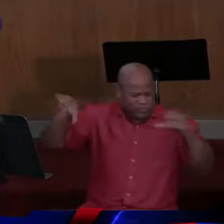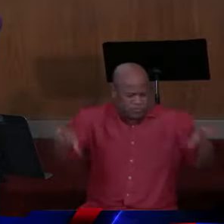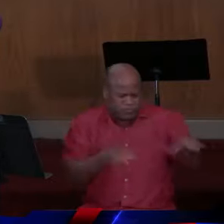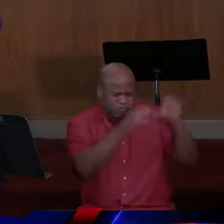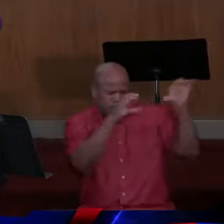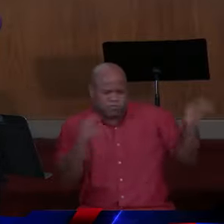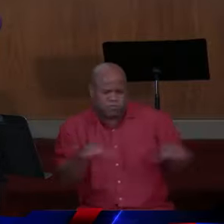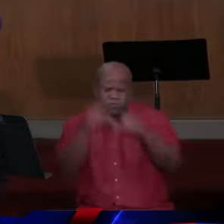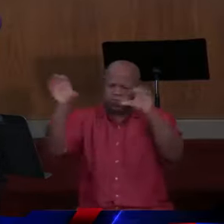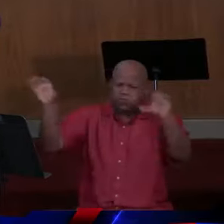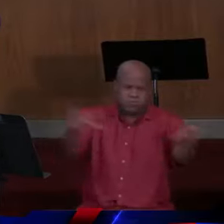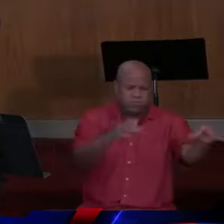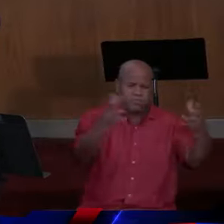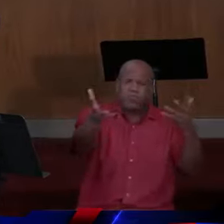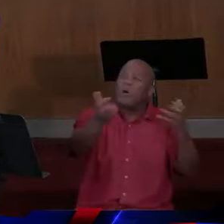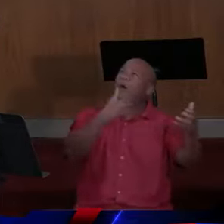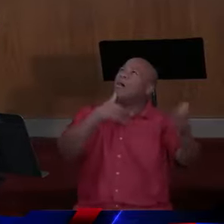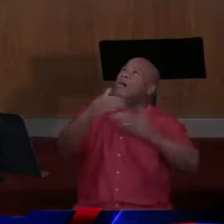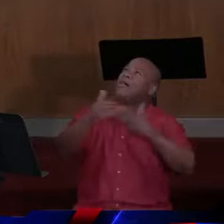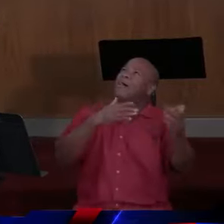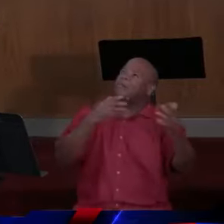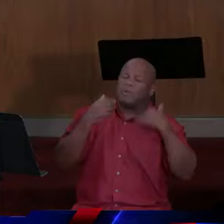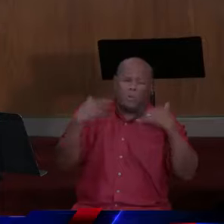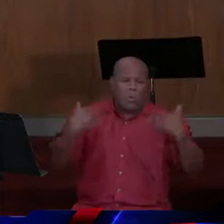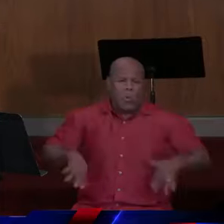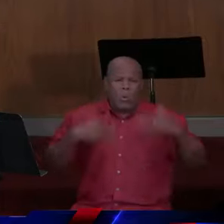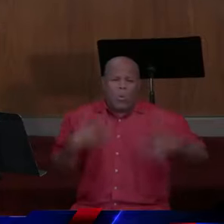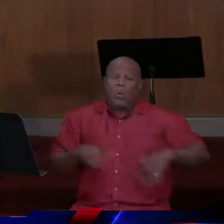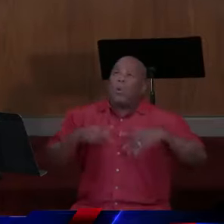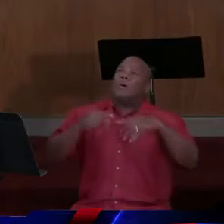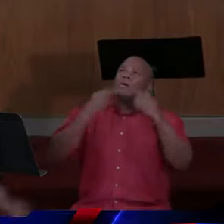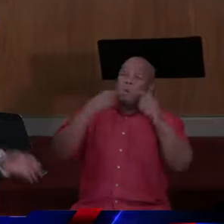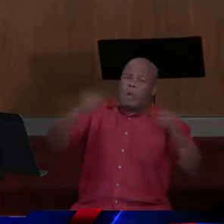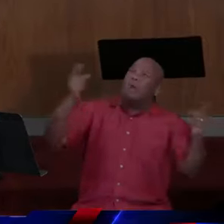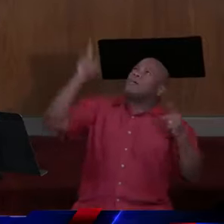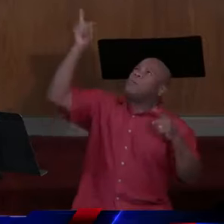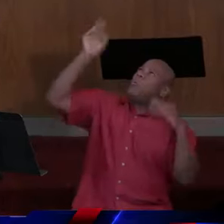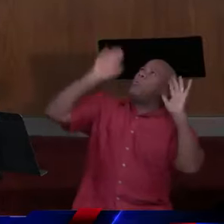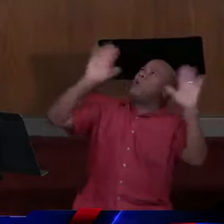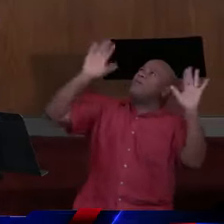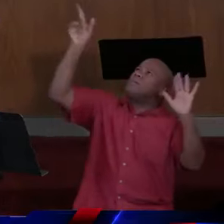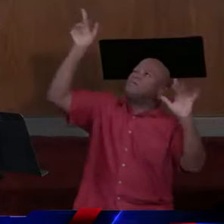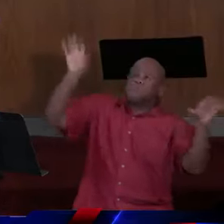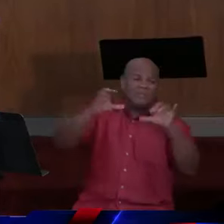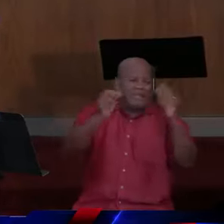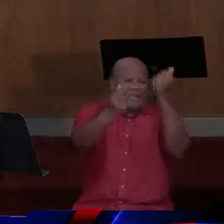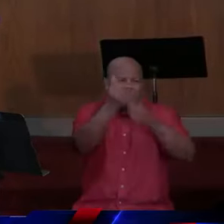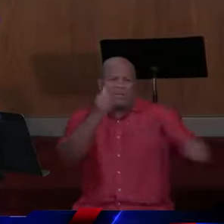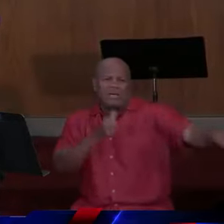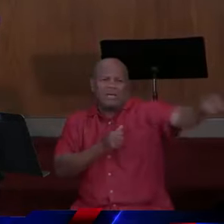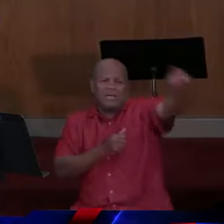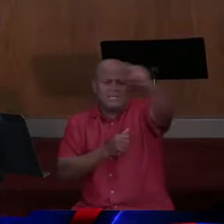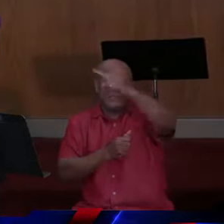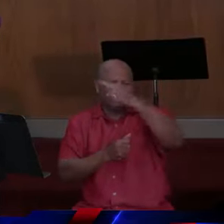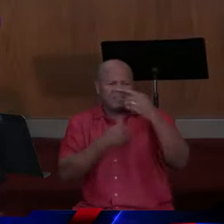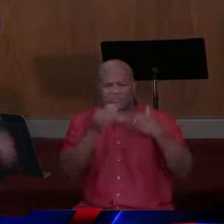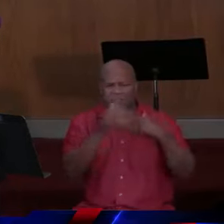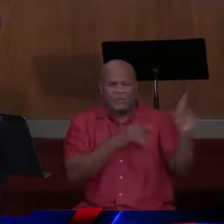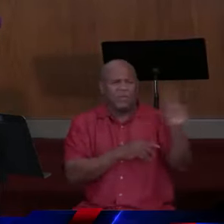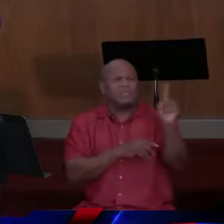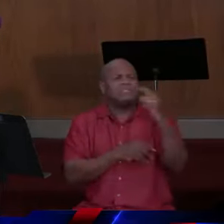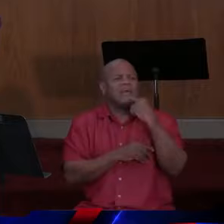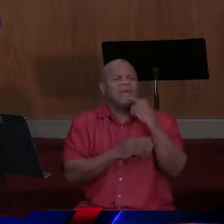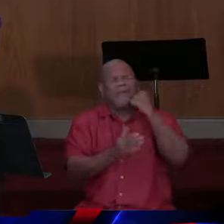has done this, and it is marvelous in our eyes. And all the people, wherever you are, said amen.